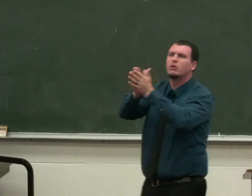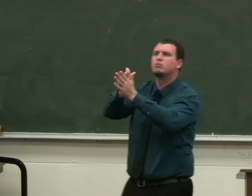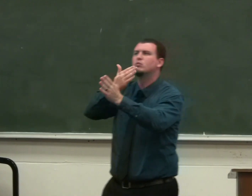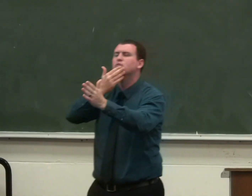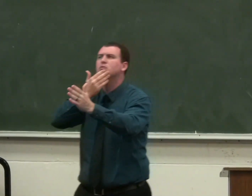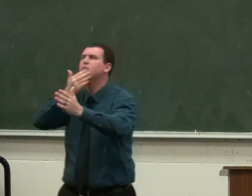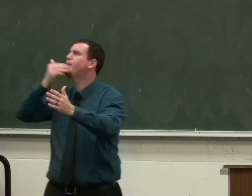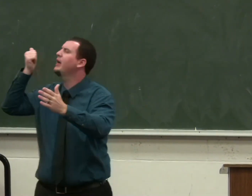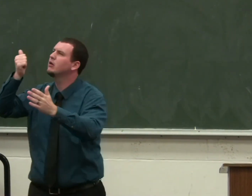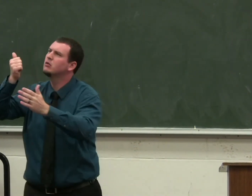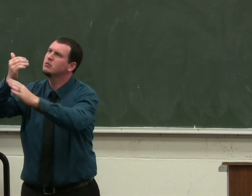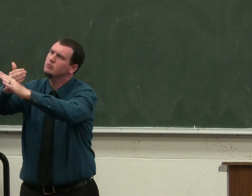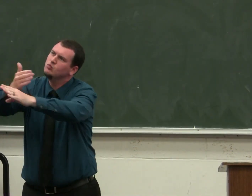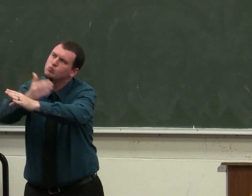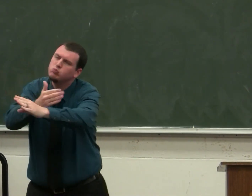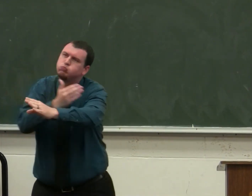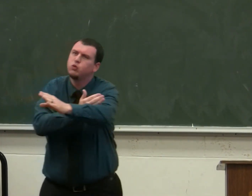look to God.